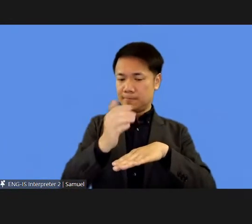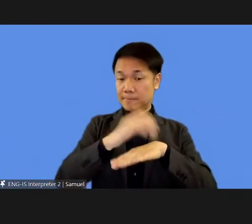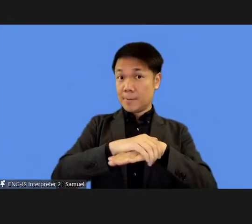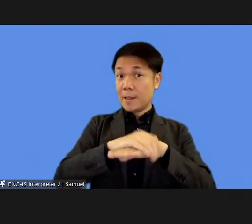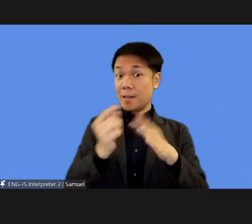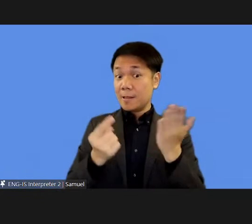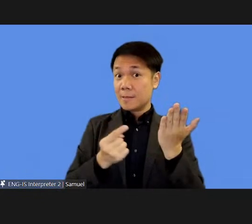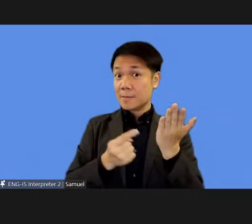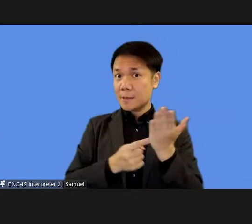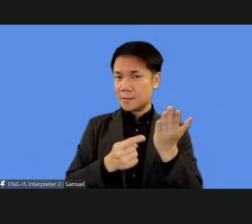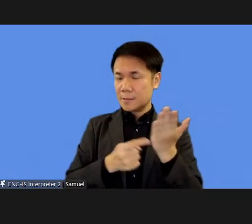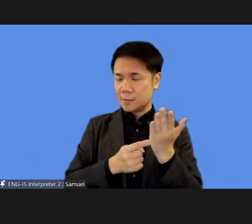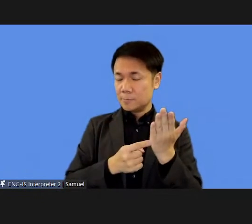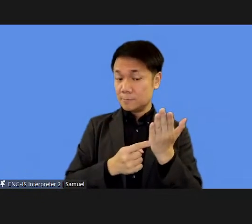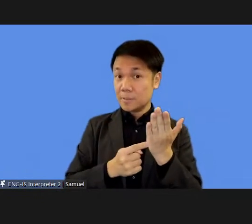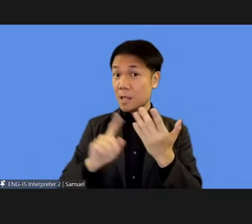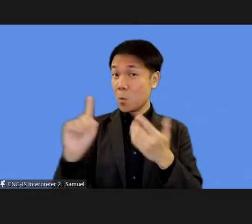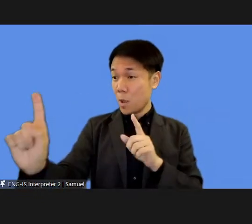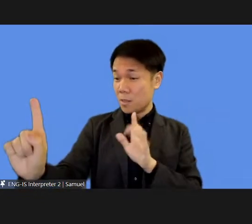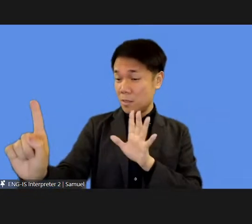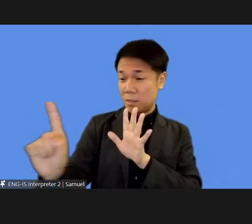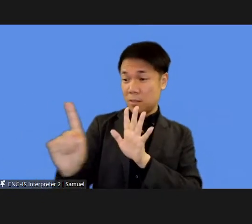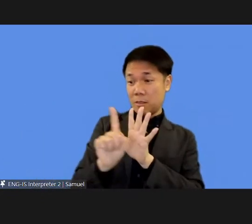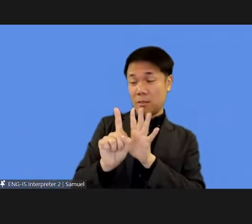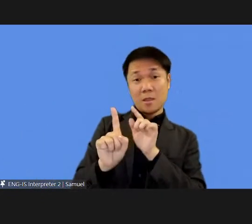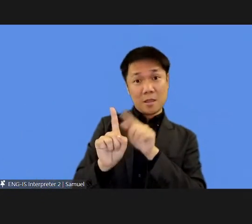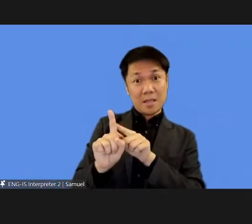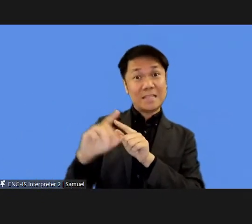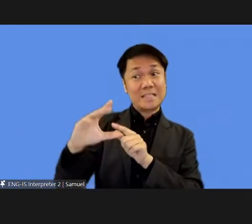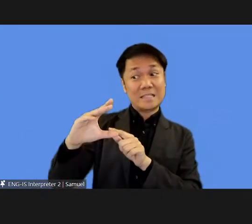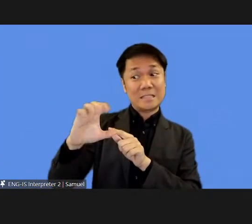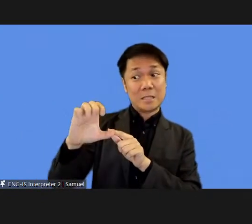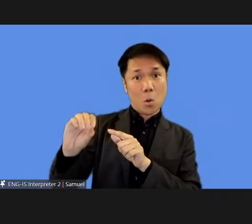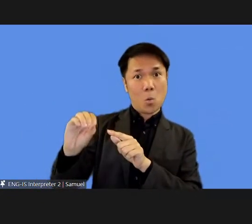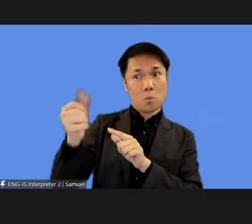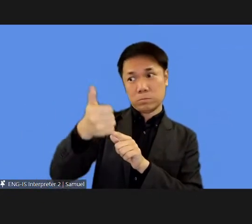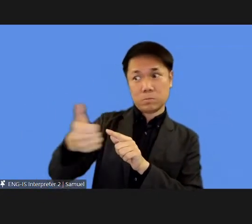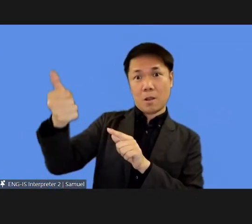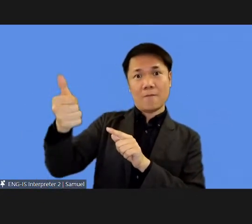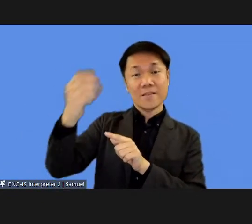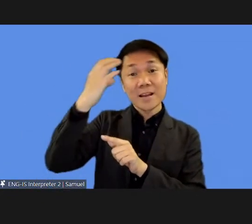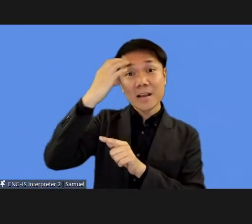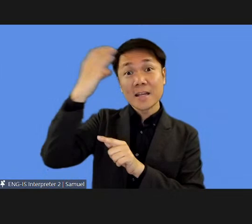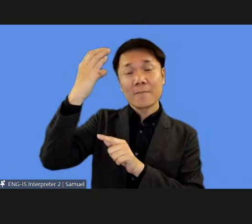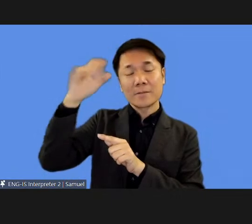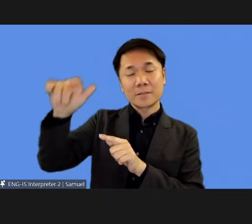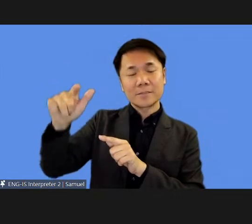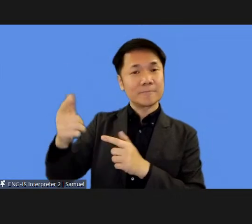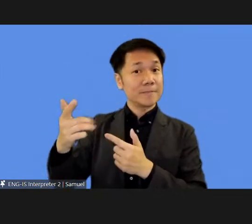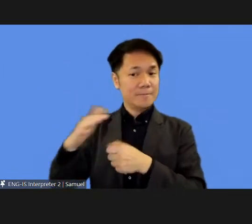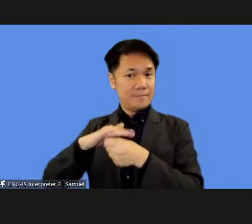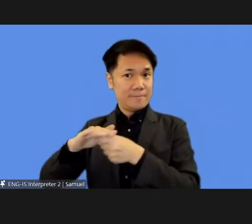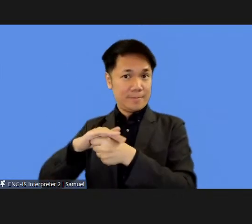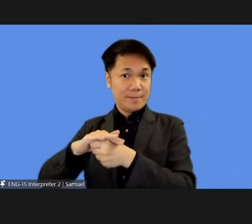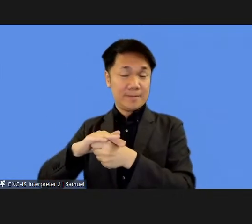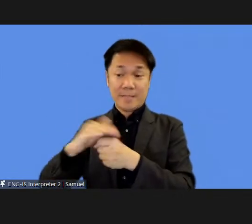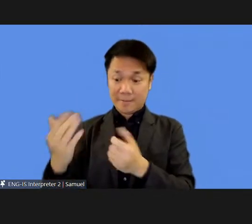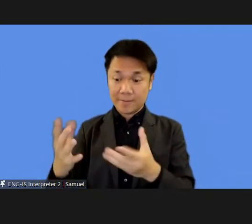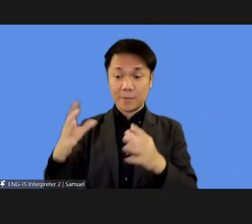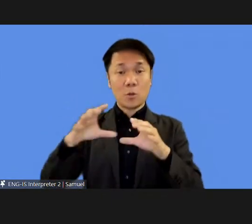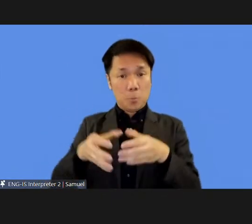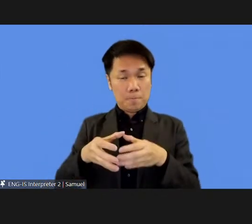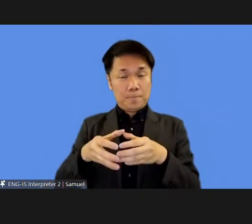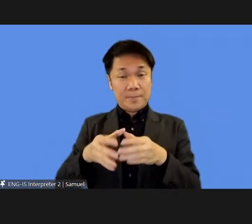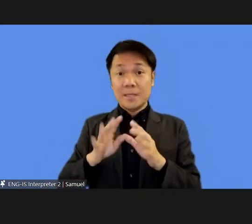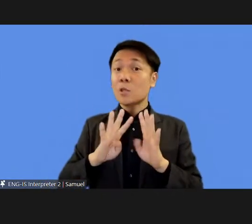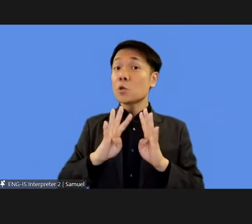member, represented by the CEO. Now, the composition of this Technical Advisory Committee